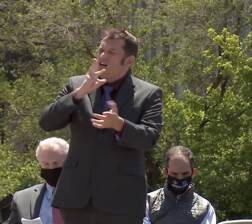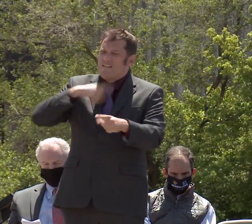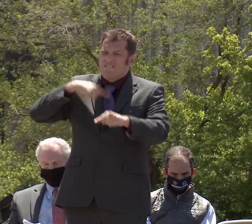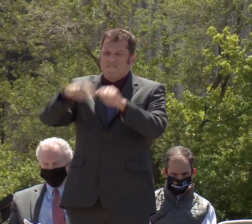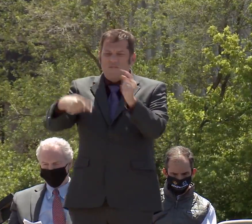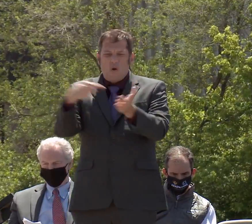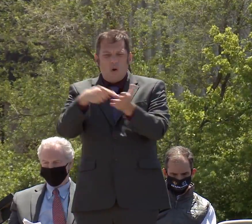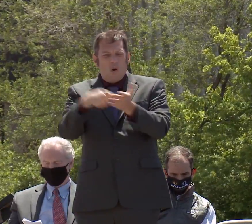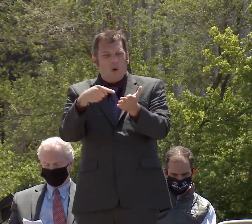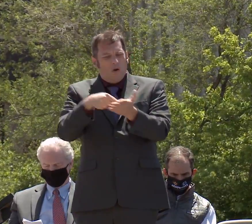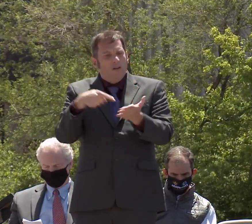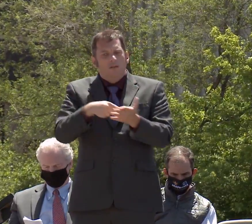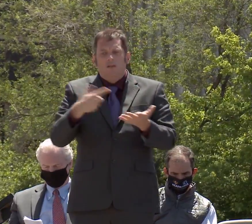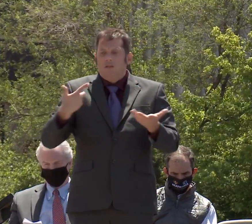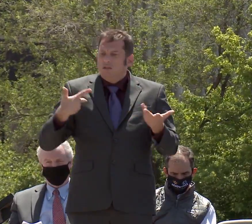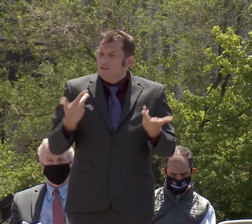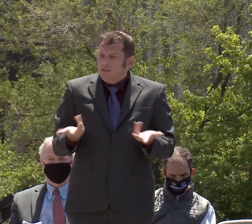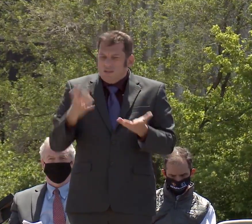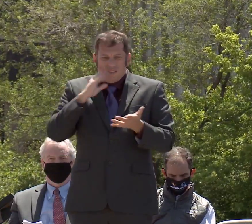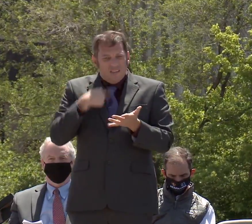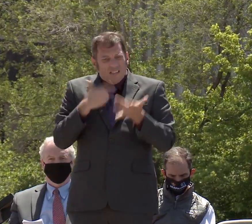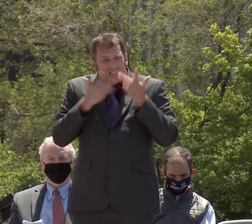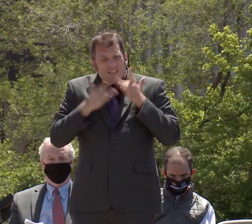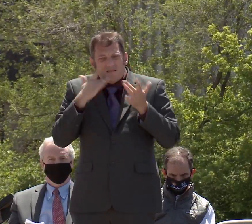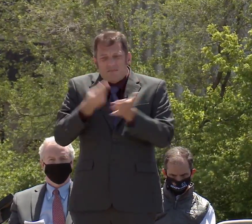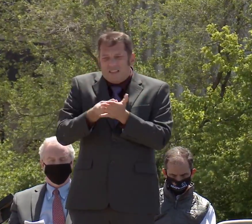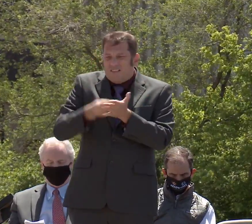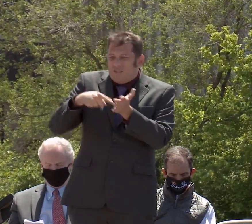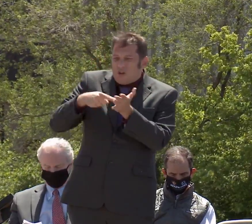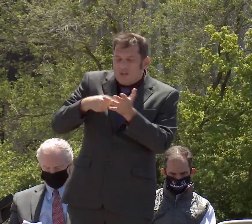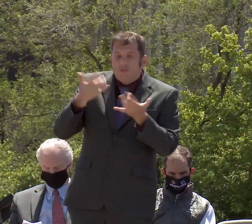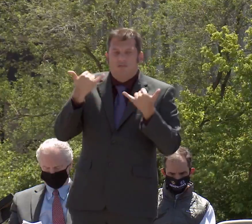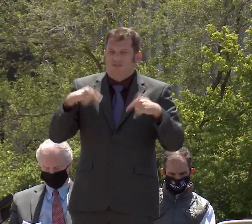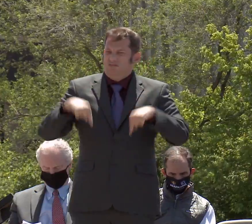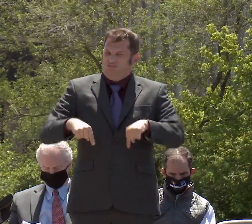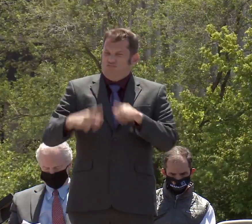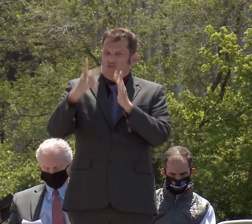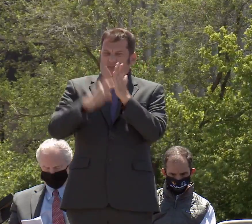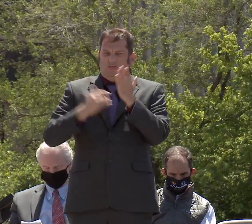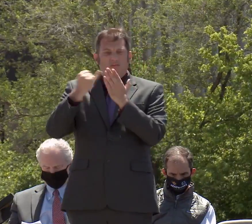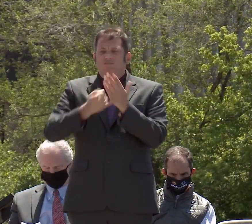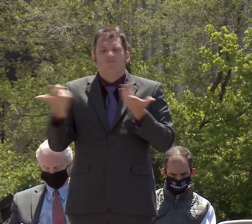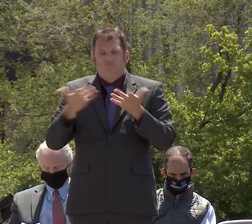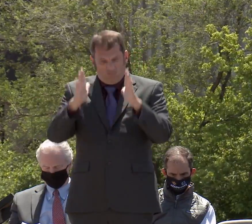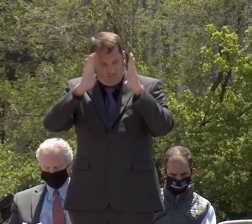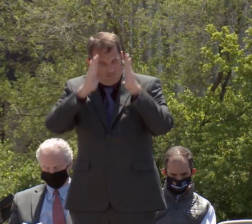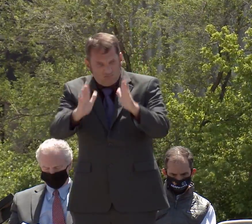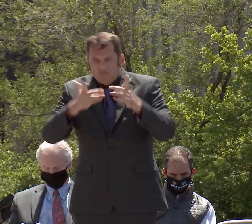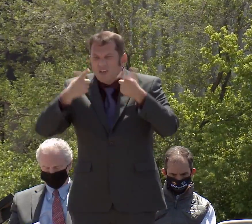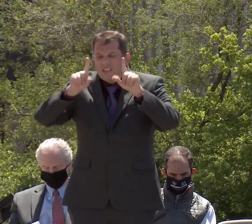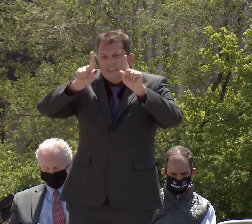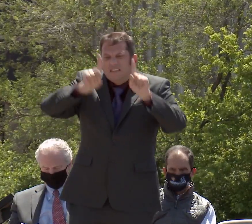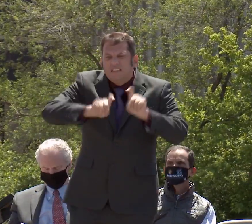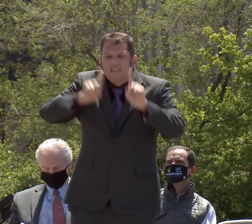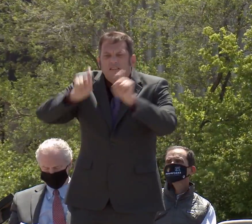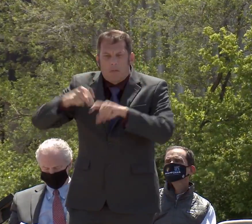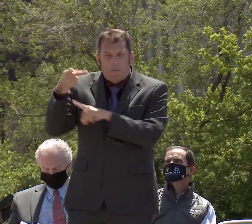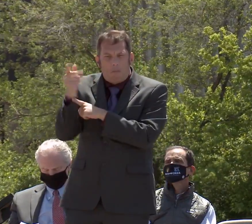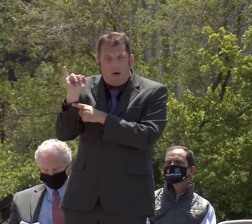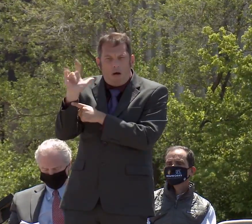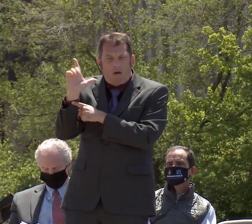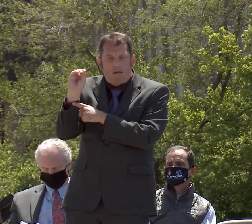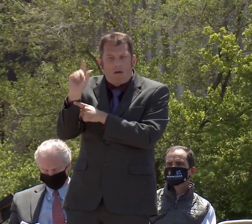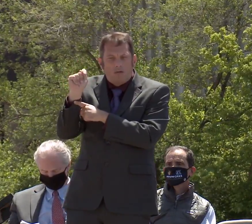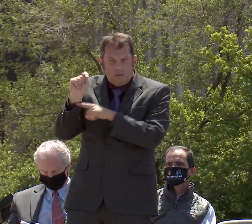amount. And with this program, we're going to have a pilot program similar to what we do with LIHEAP with low-income families to